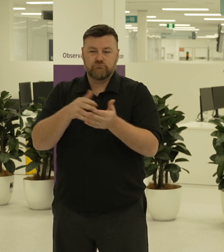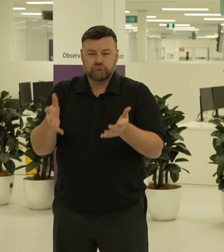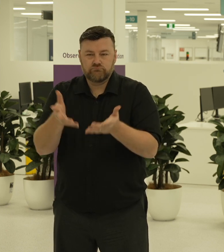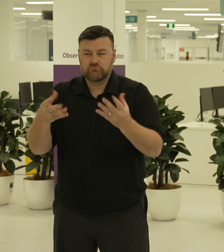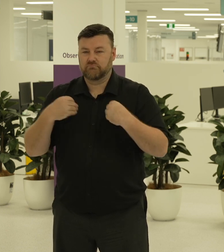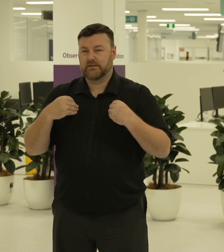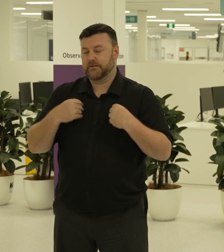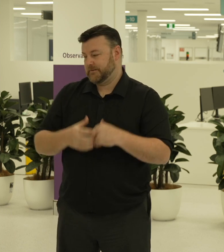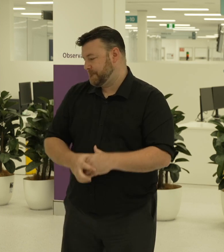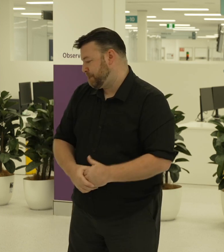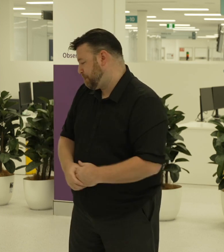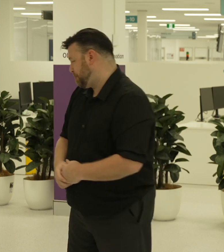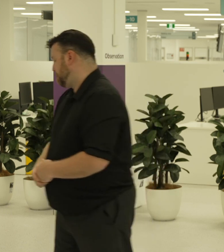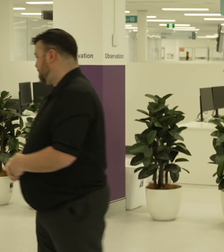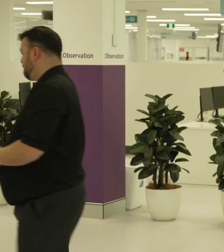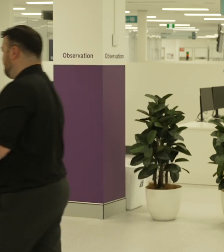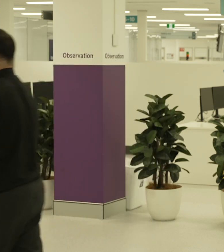economy. Thank you.